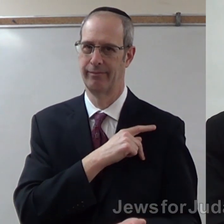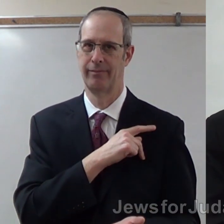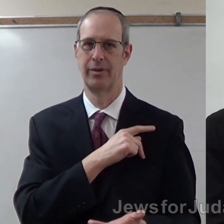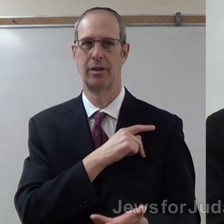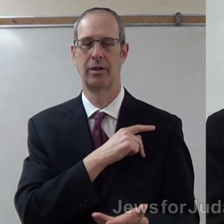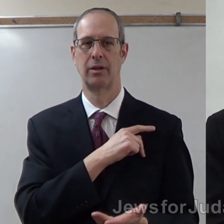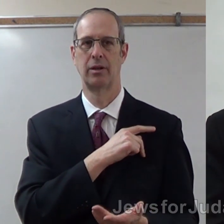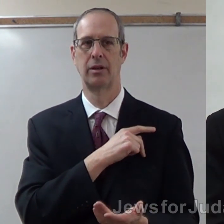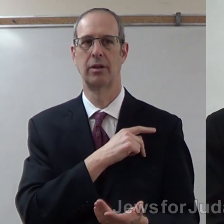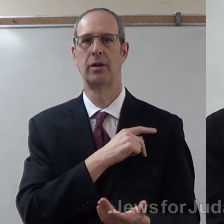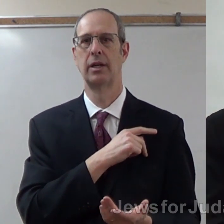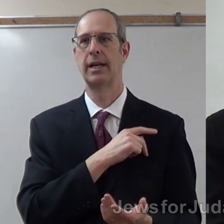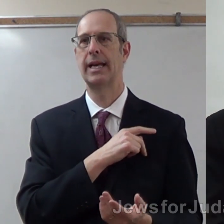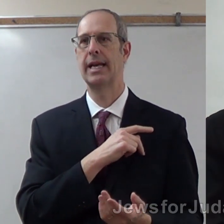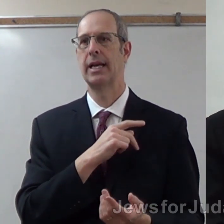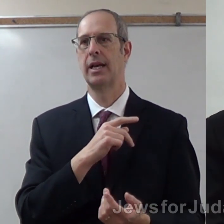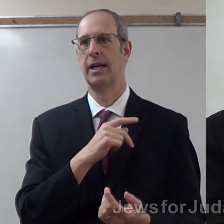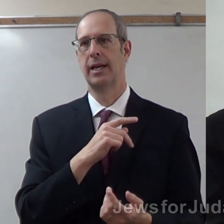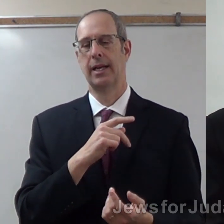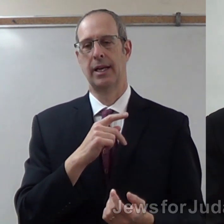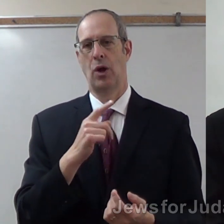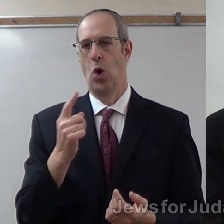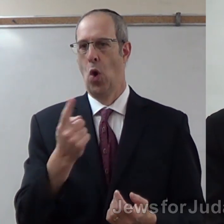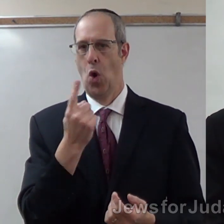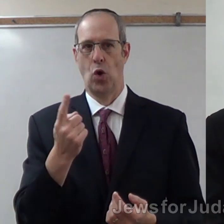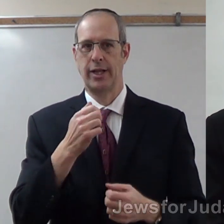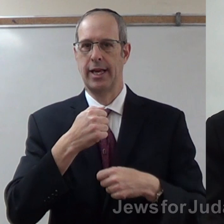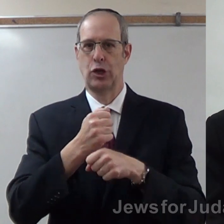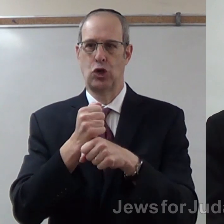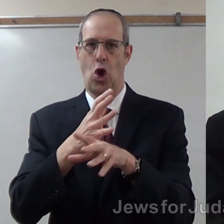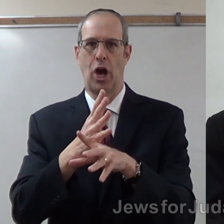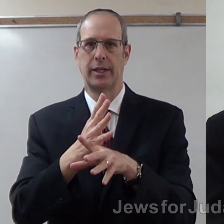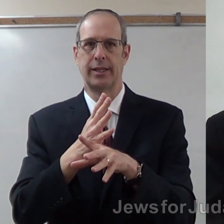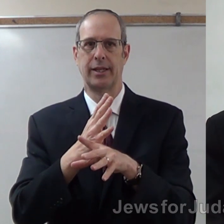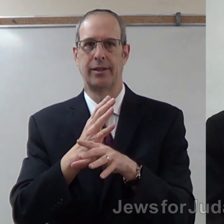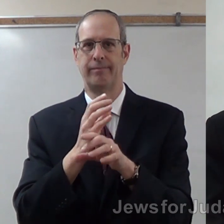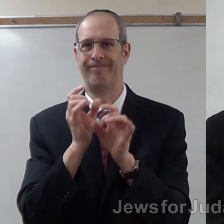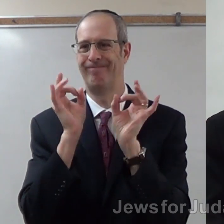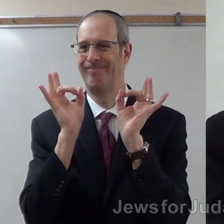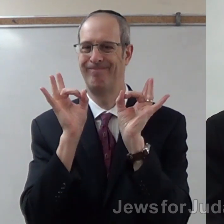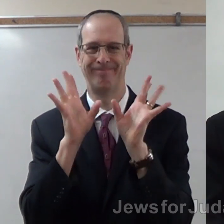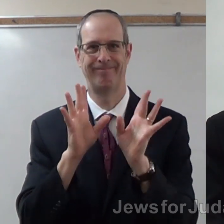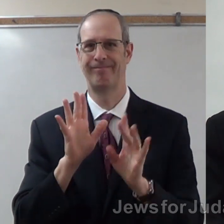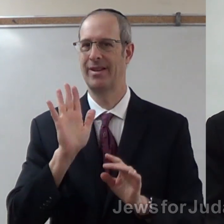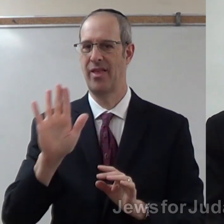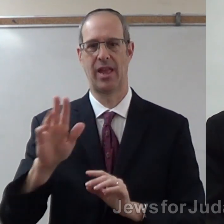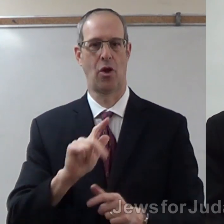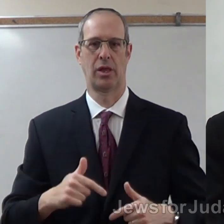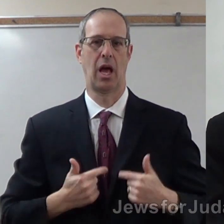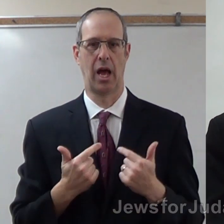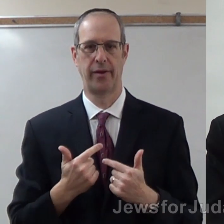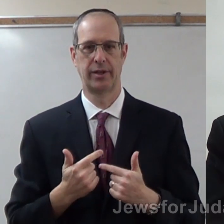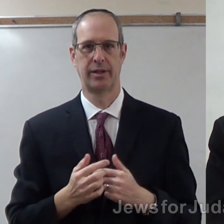it only causes misery in their lives.